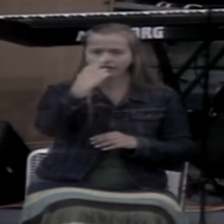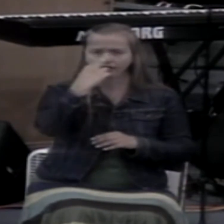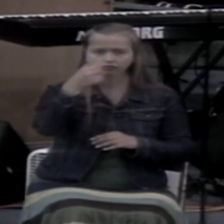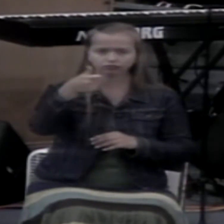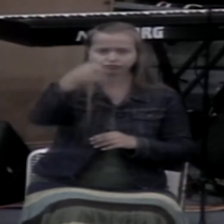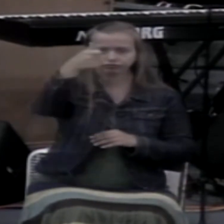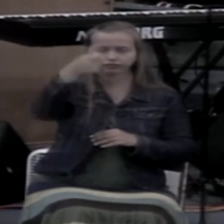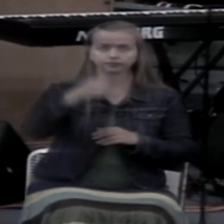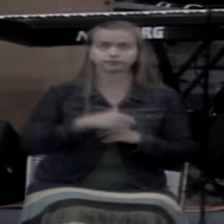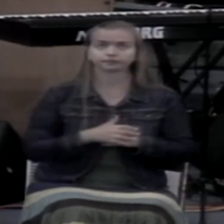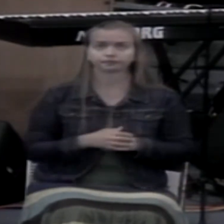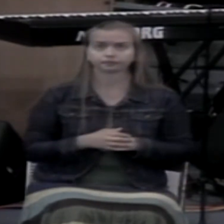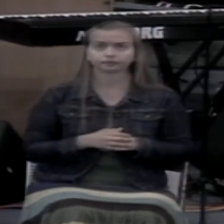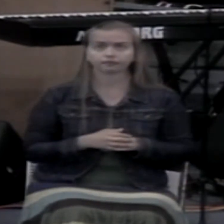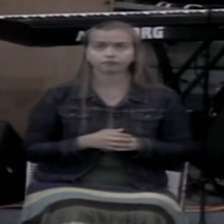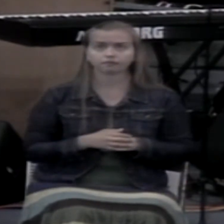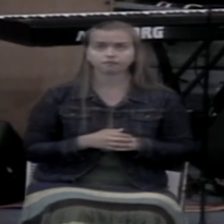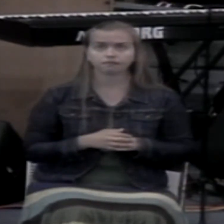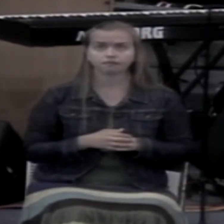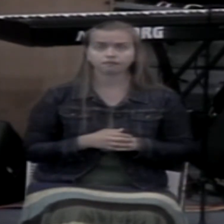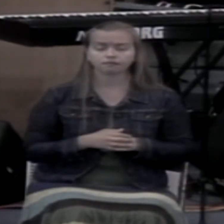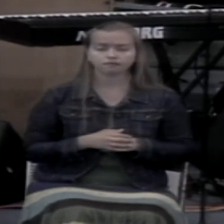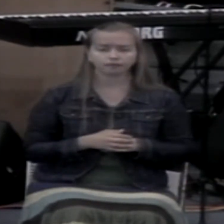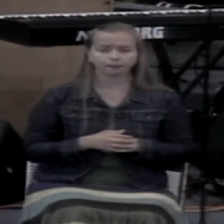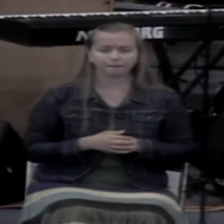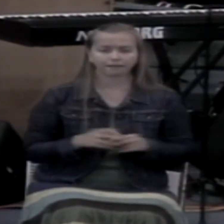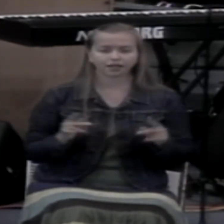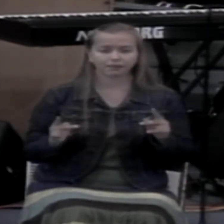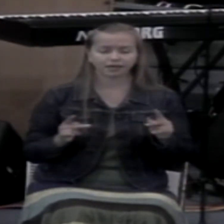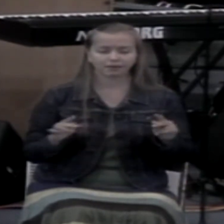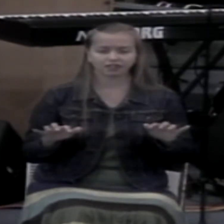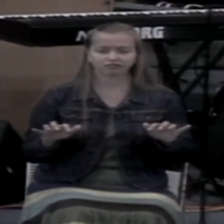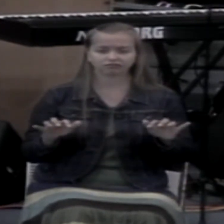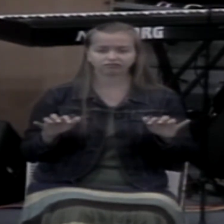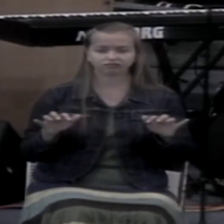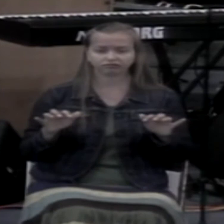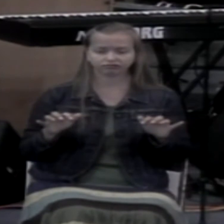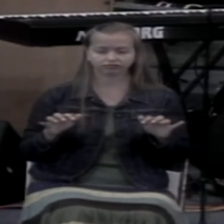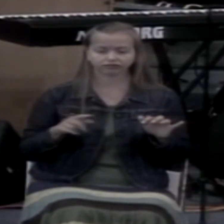known liars to come in and lie against him.